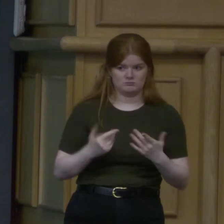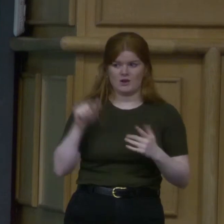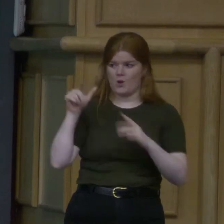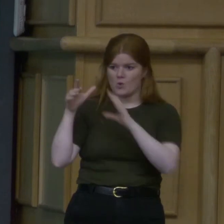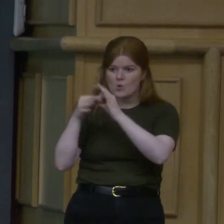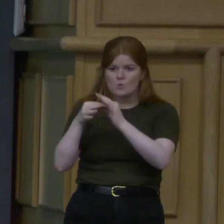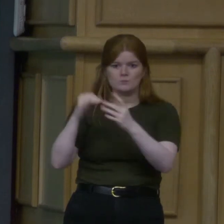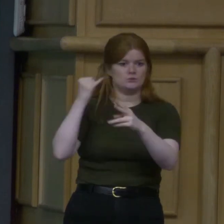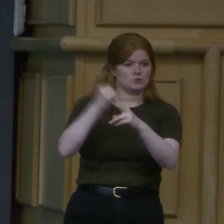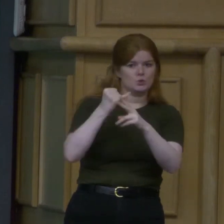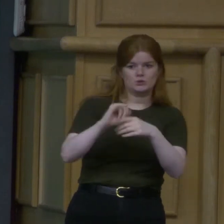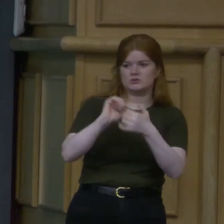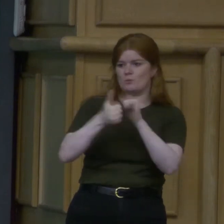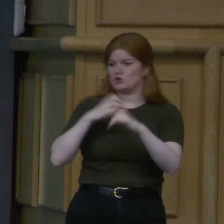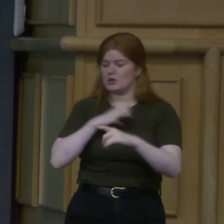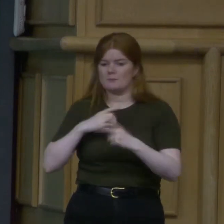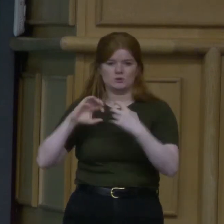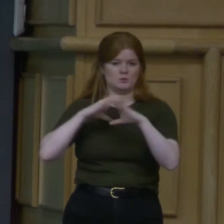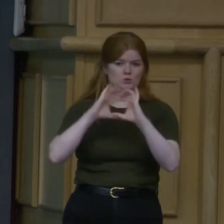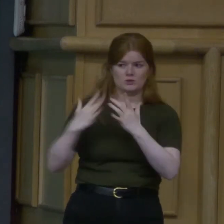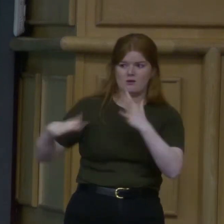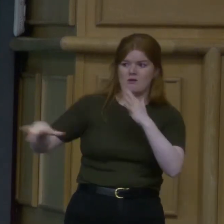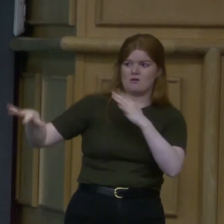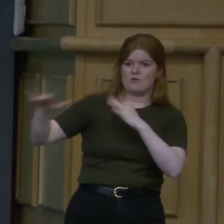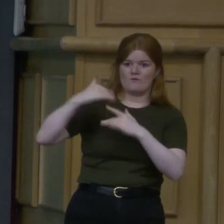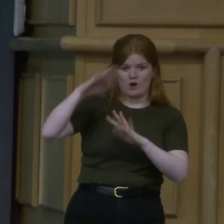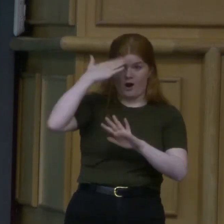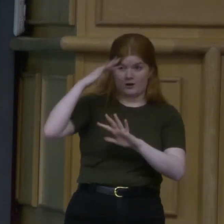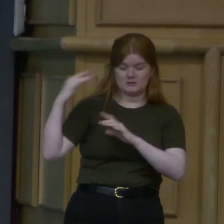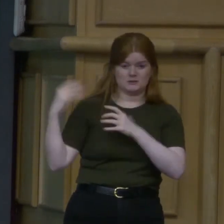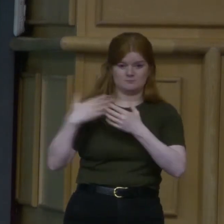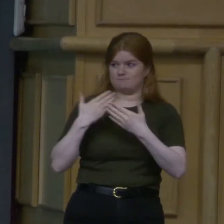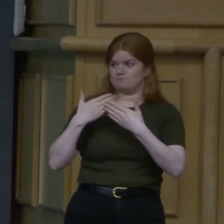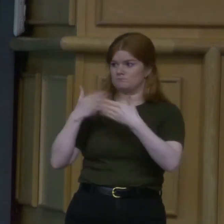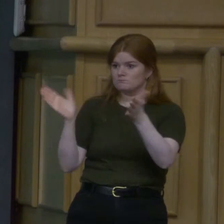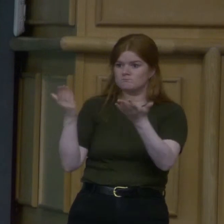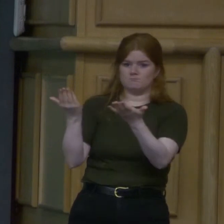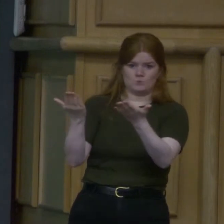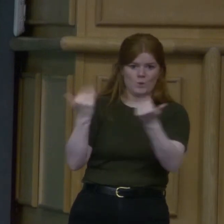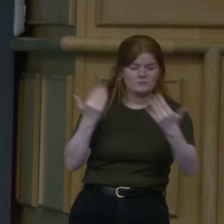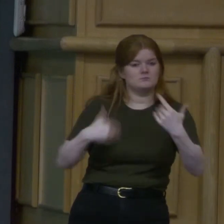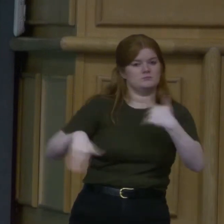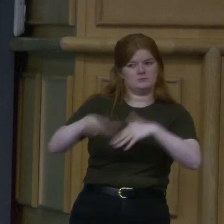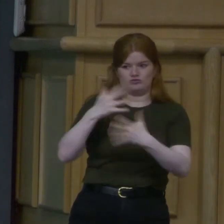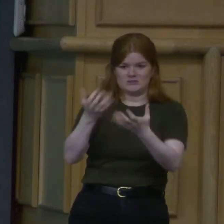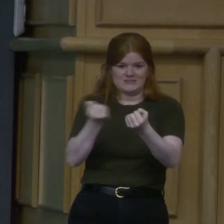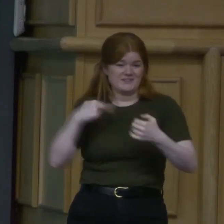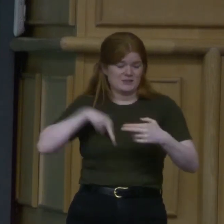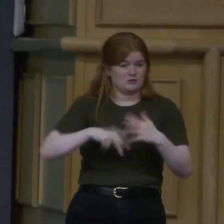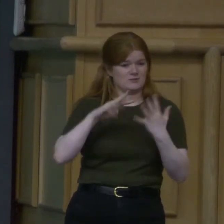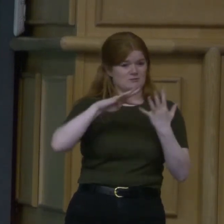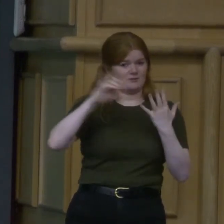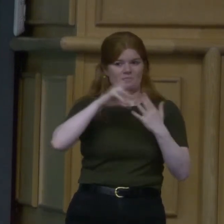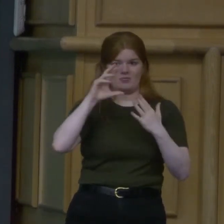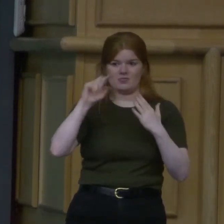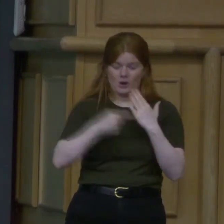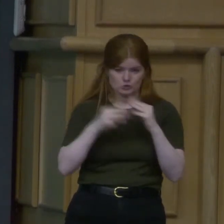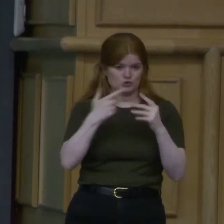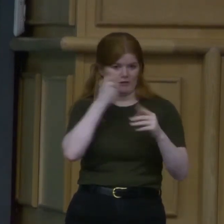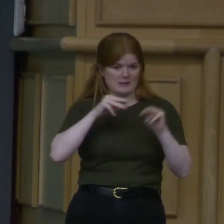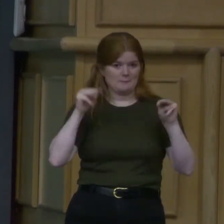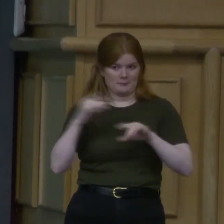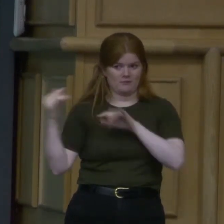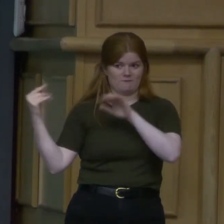and schools and sports clubs and communities all over Ireland would be opening their doors to receive almost 90,000